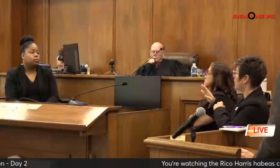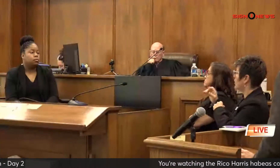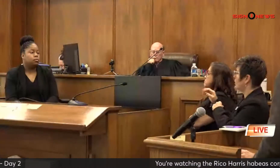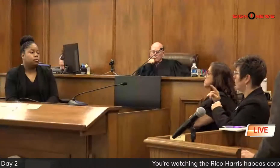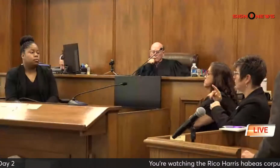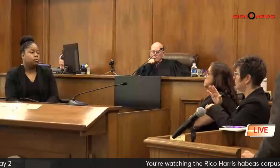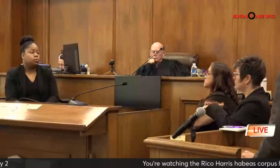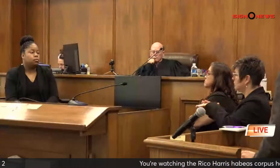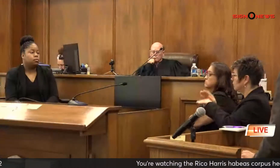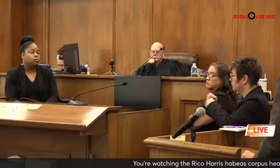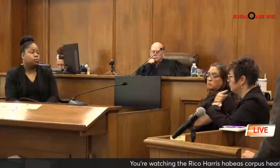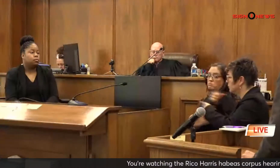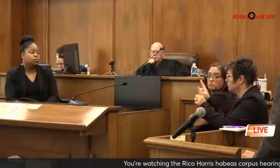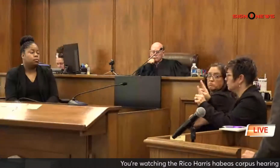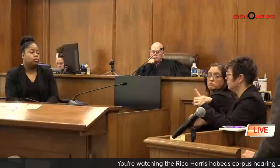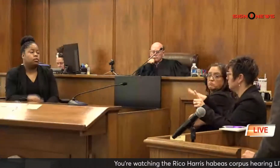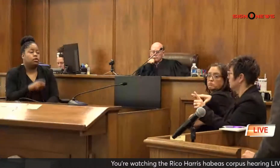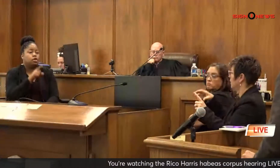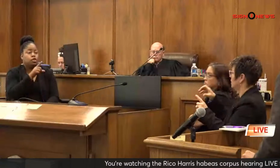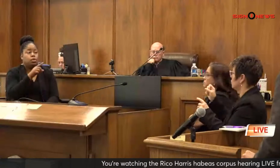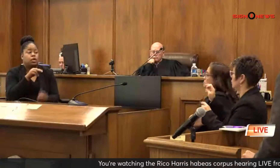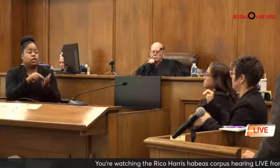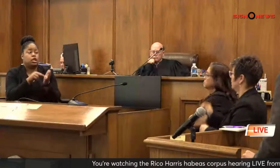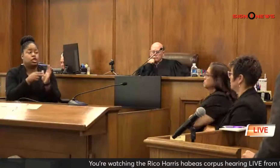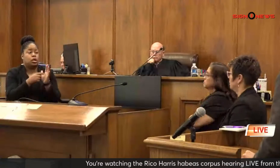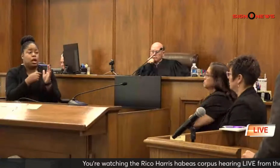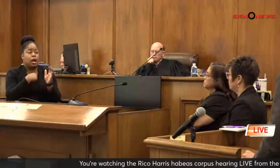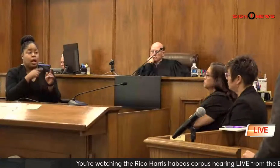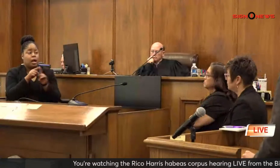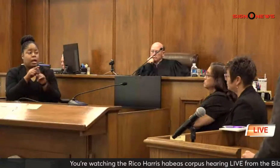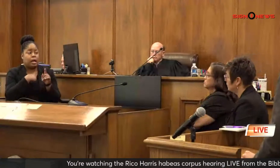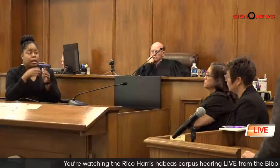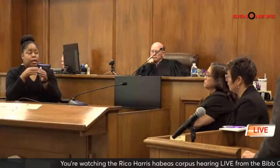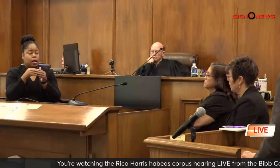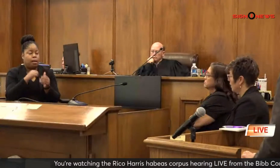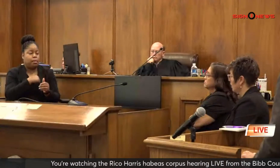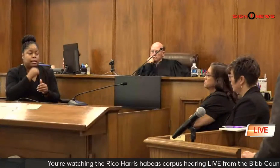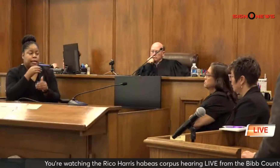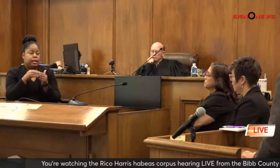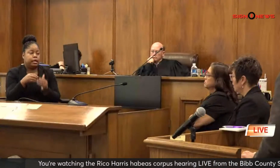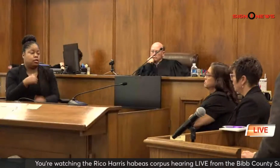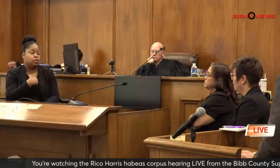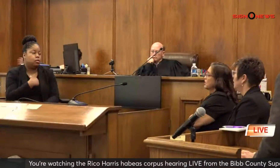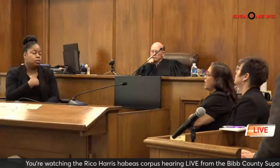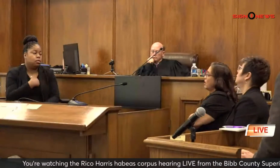media?